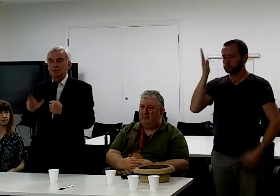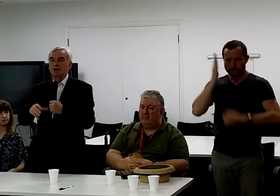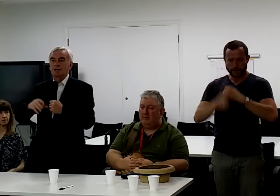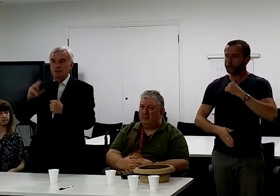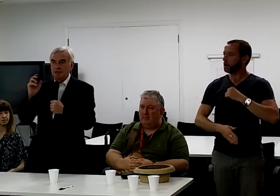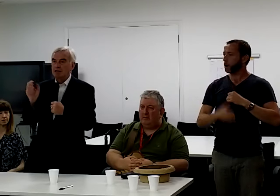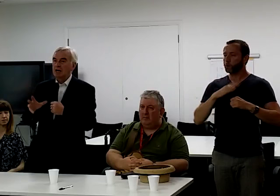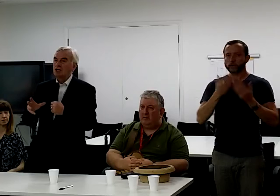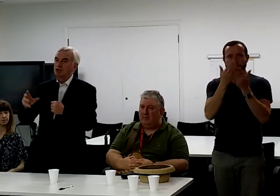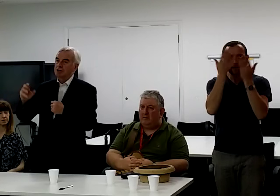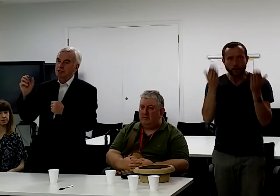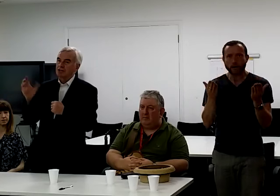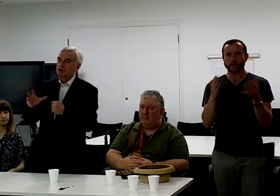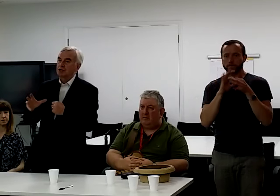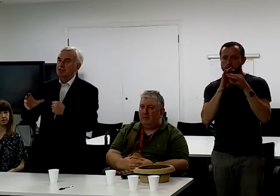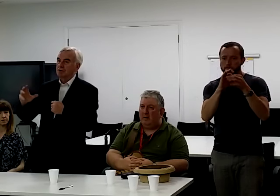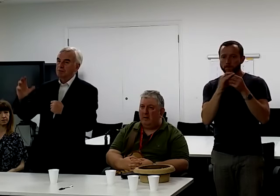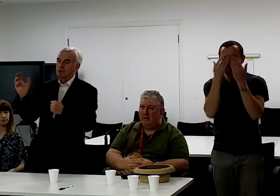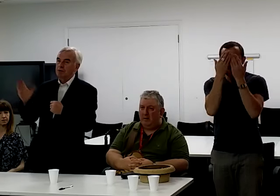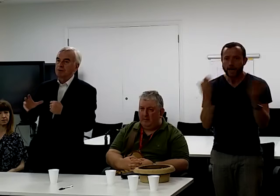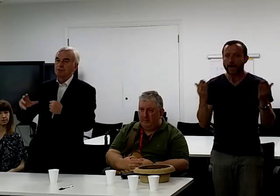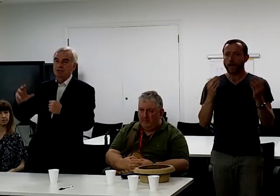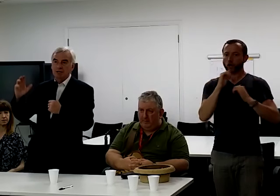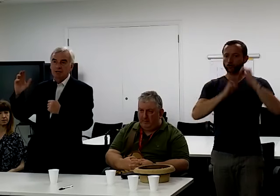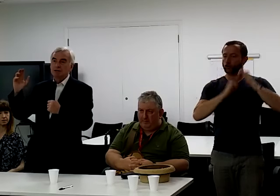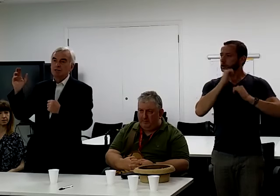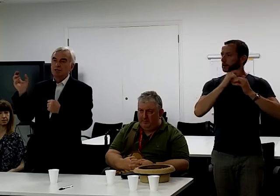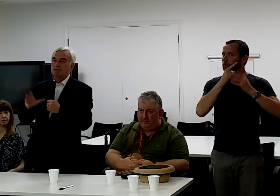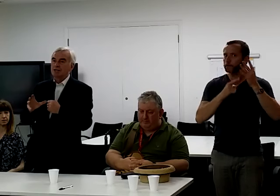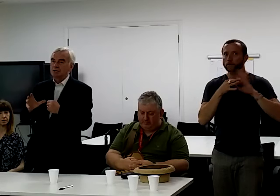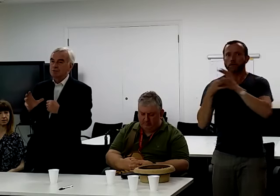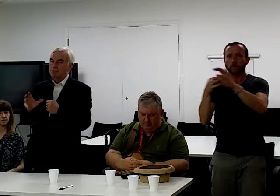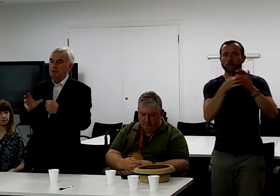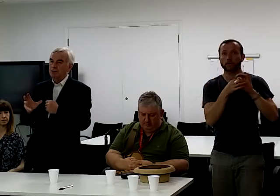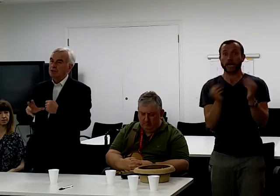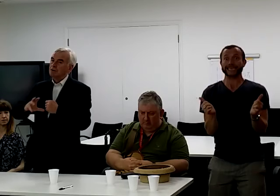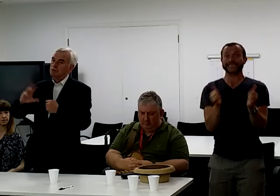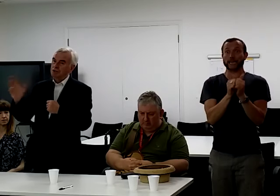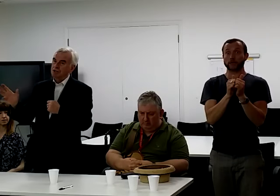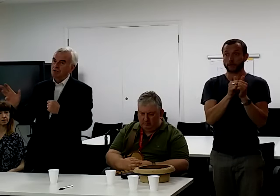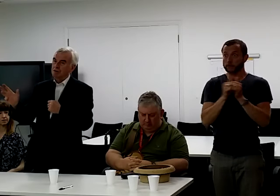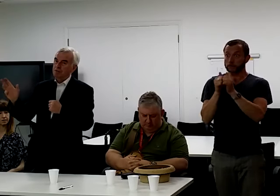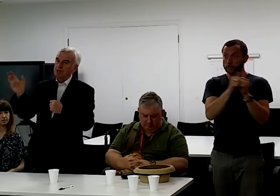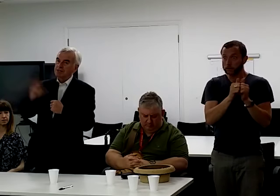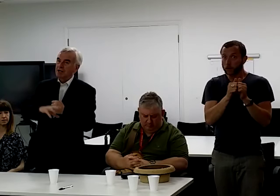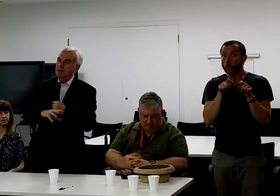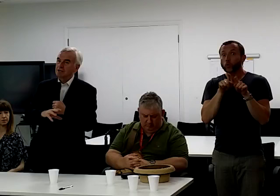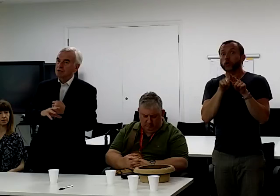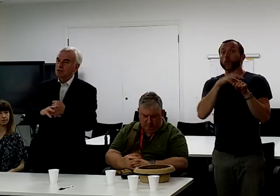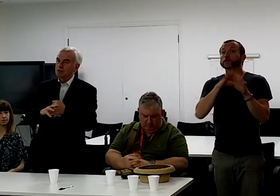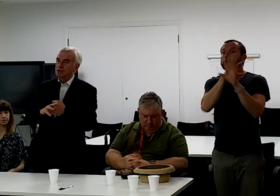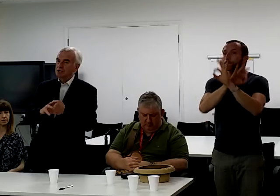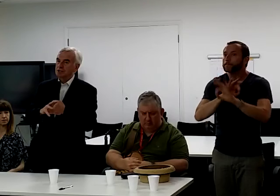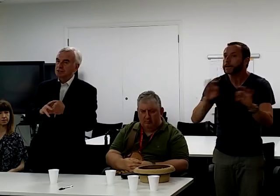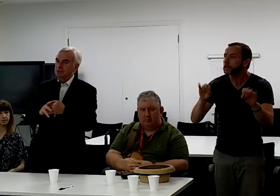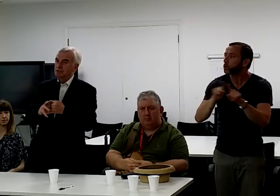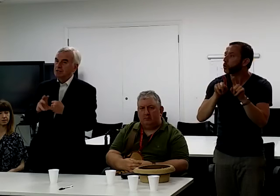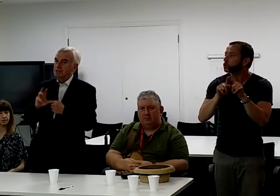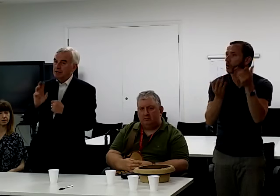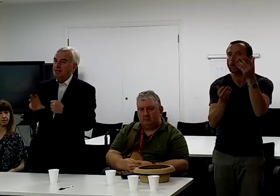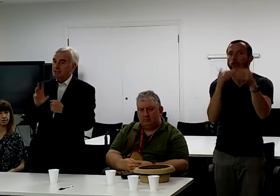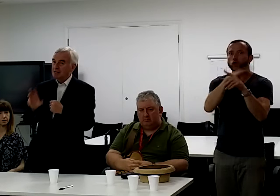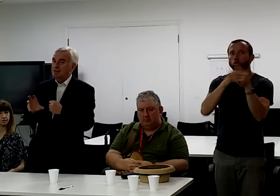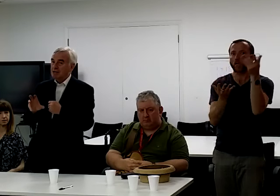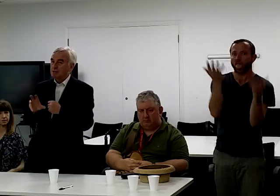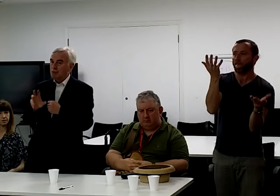work democratically, engagingly, constructively, bringing people together, consensus building, searching for peace, tackling social